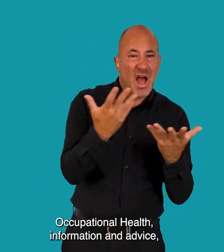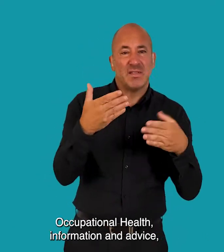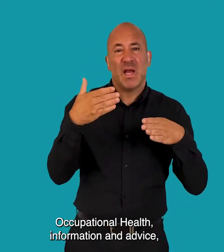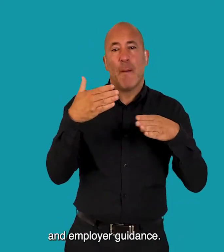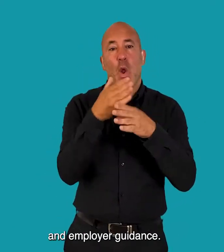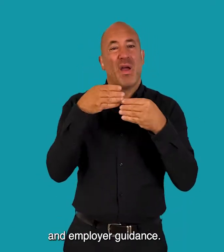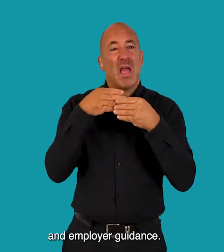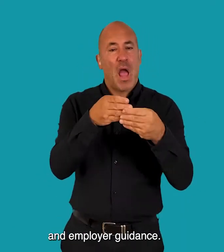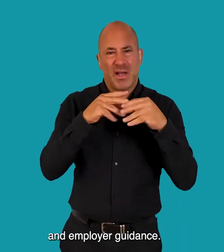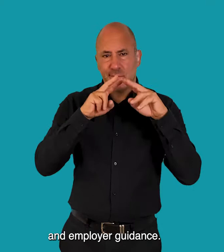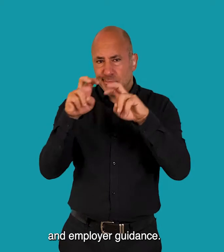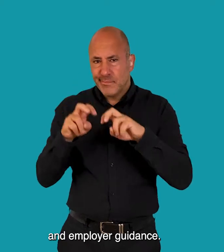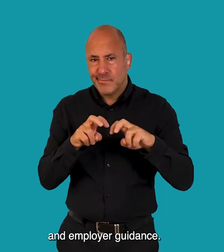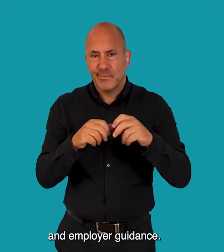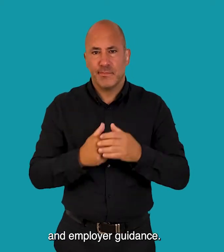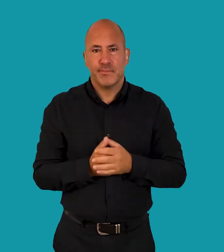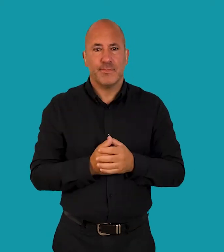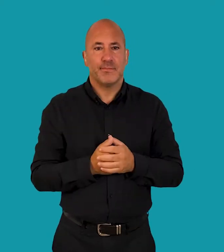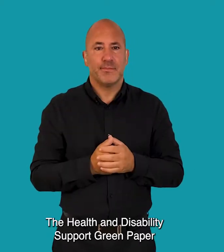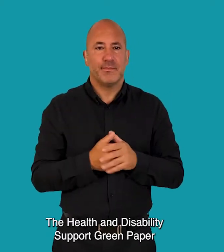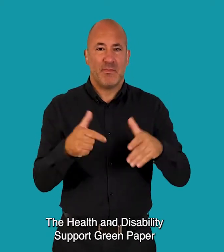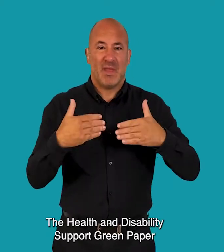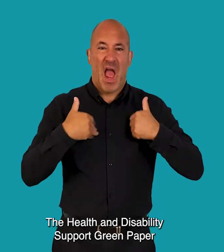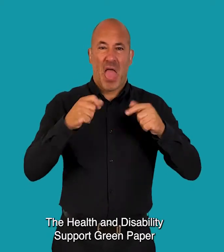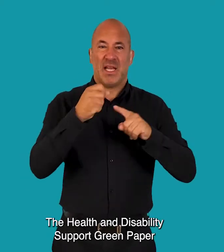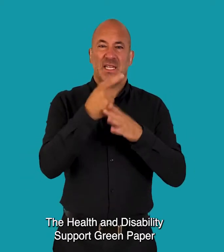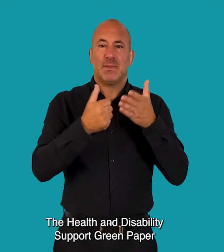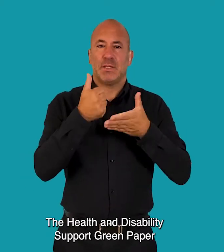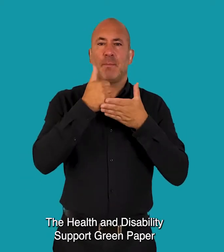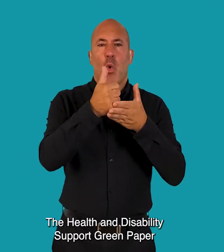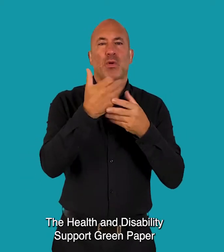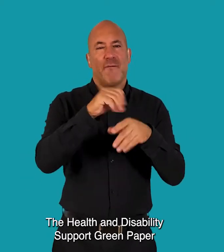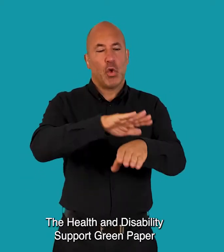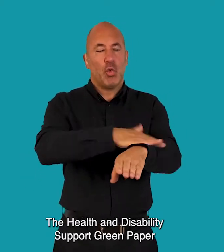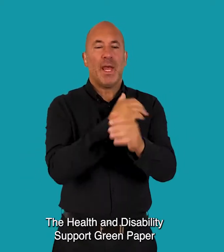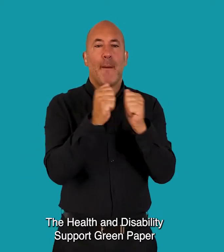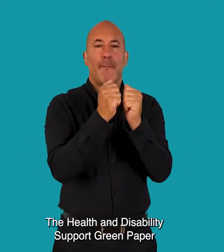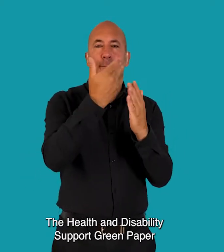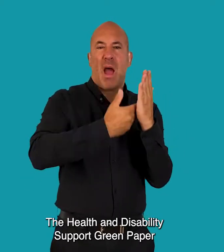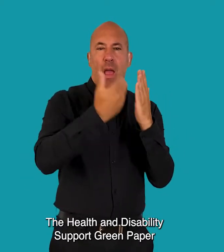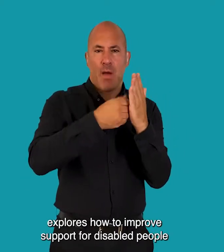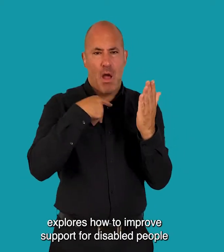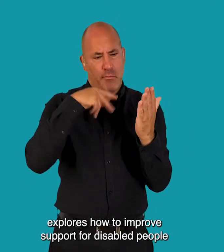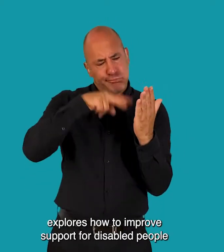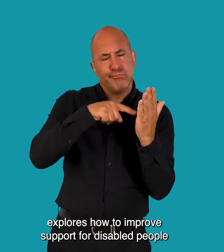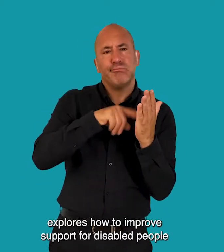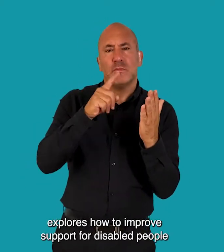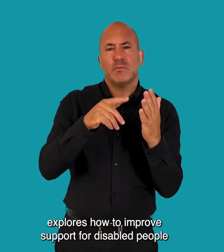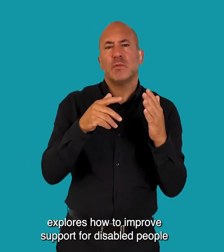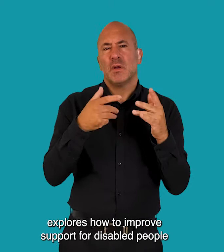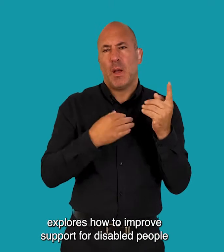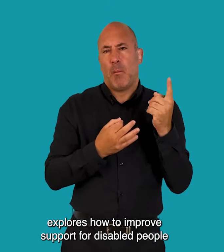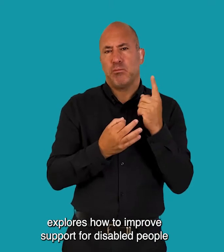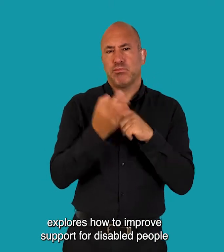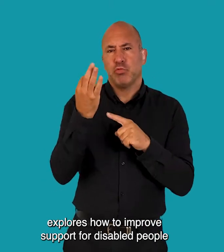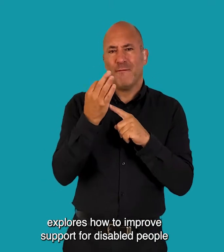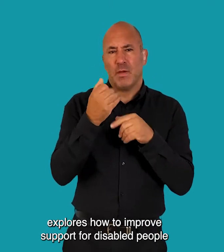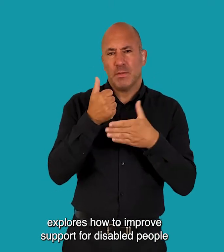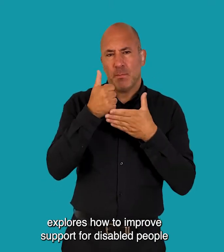and employer guidance. The Health and Disability Support Green Paper explores how to improve support for disabled